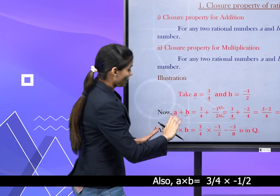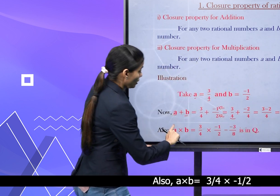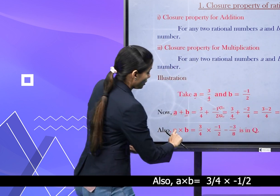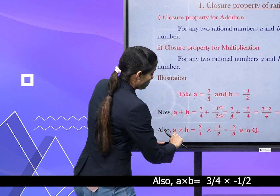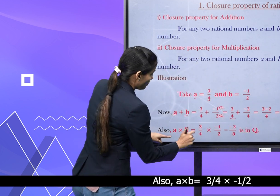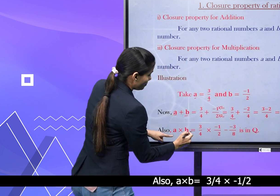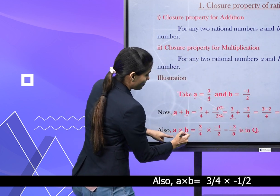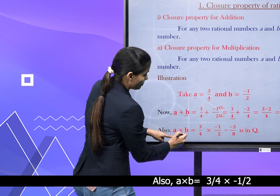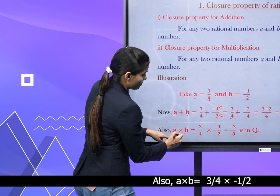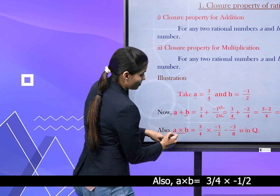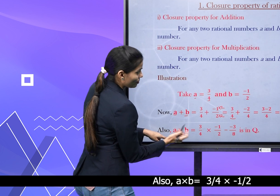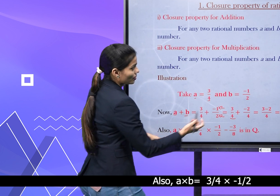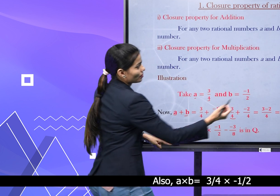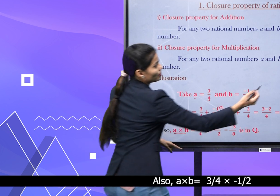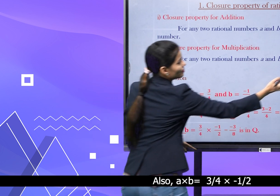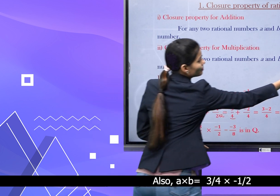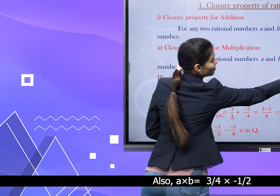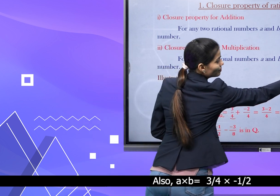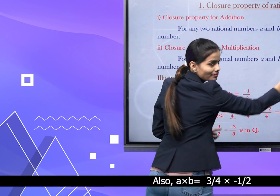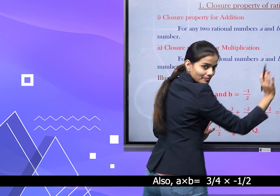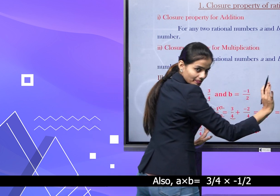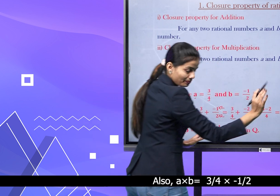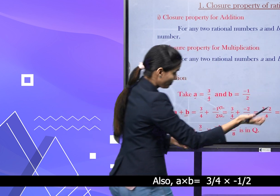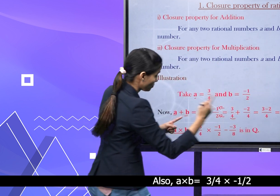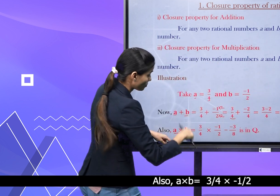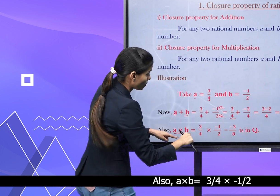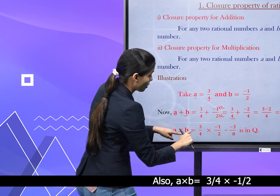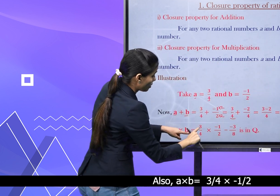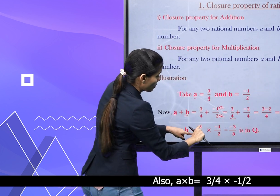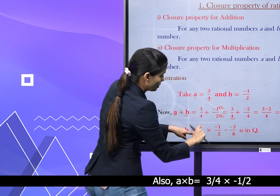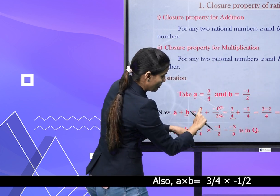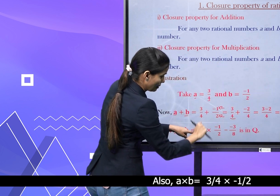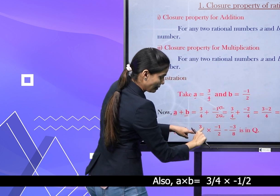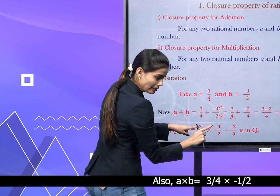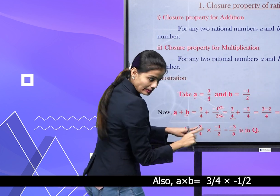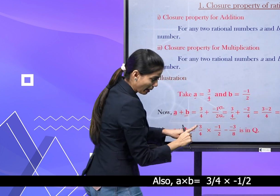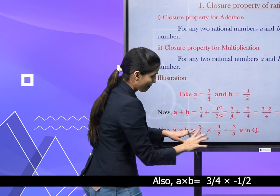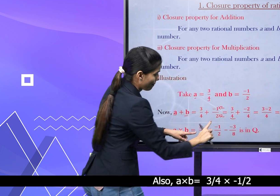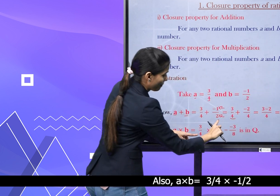Also, A into B is equal to 3 by 4 into minus 1 by 2